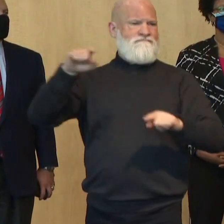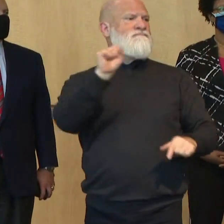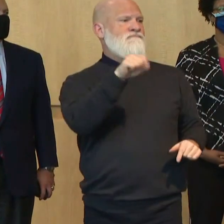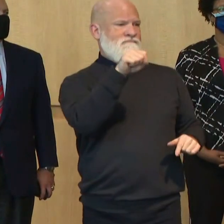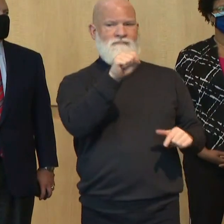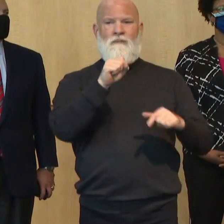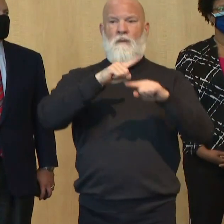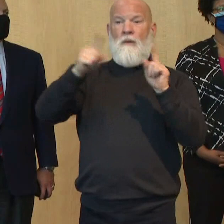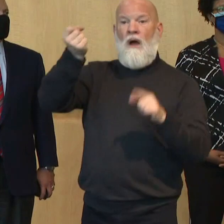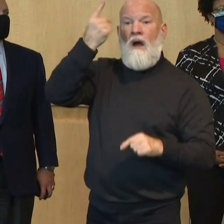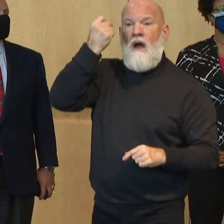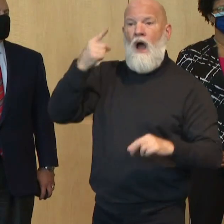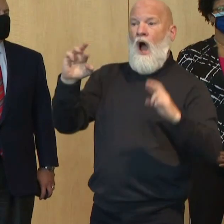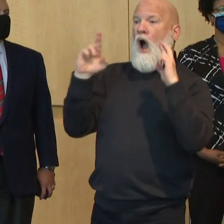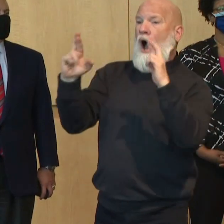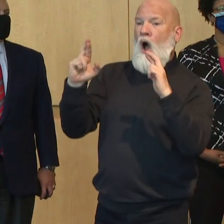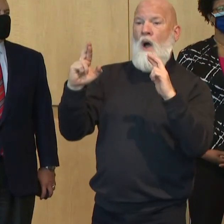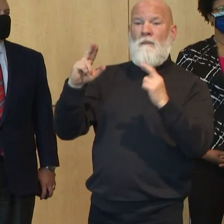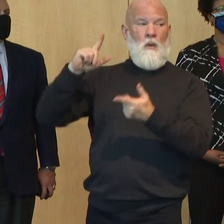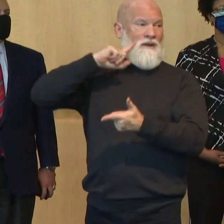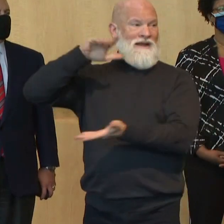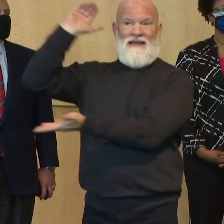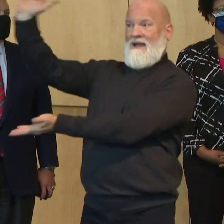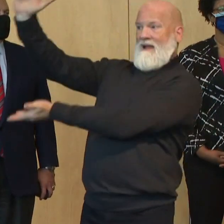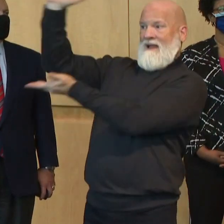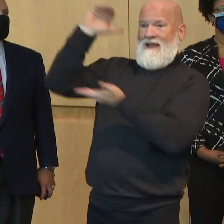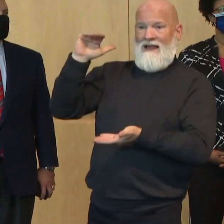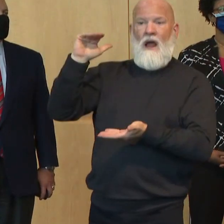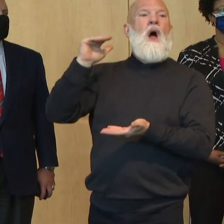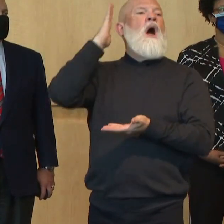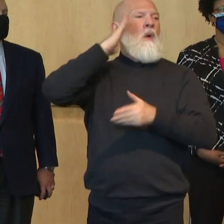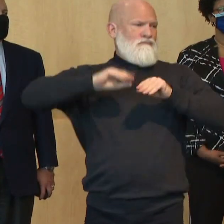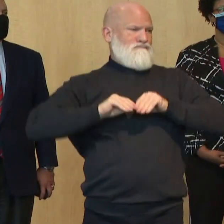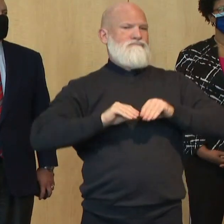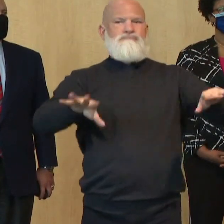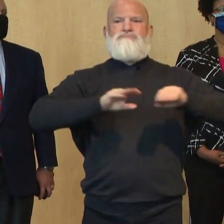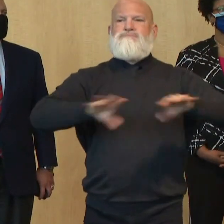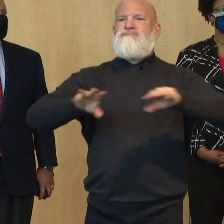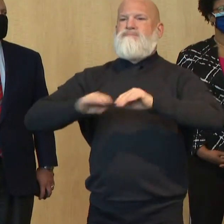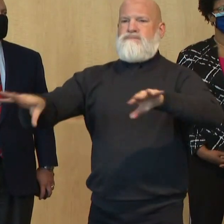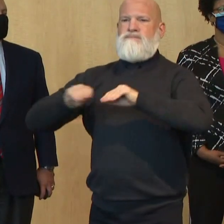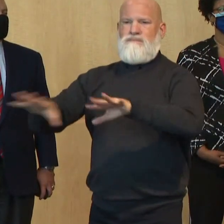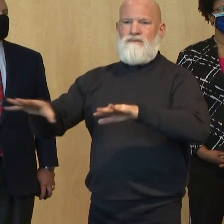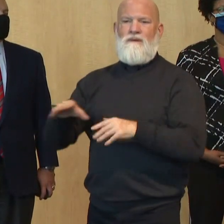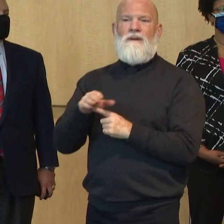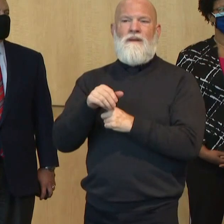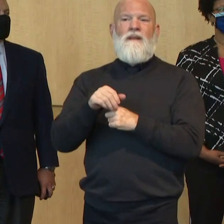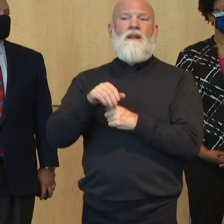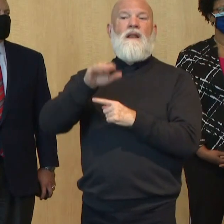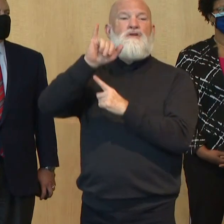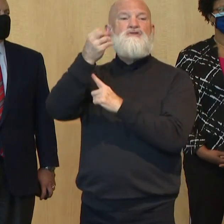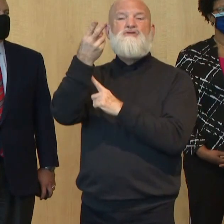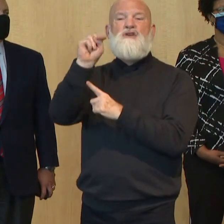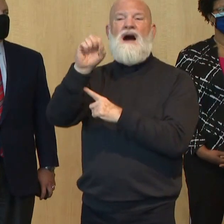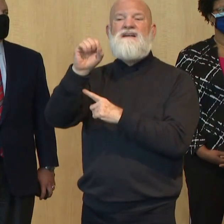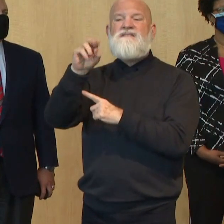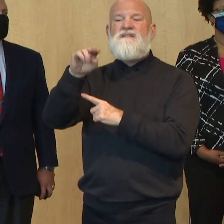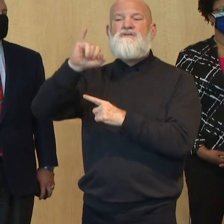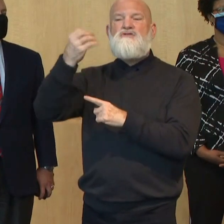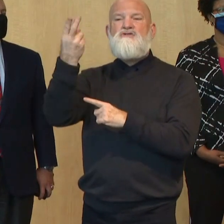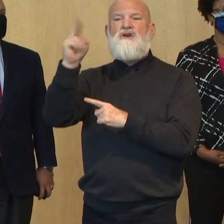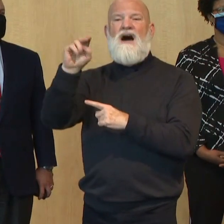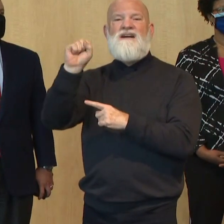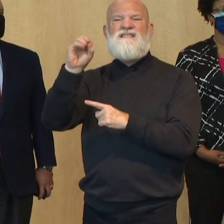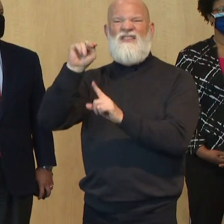huge supply of vaccine in the future. If Johnson & Johnson gets approved, we know that Pfizer and Moderna are